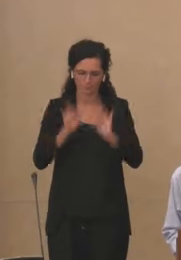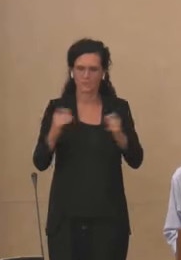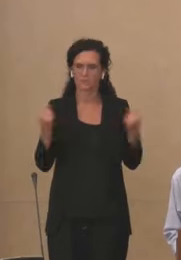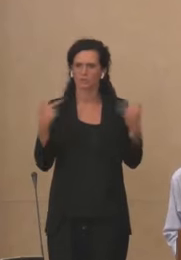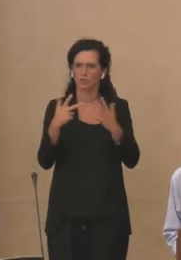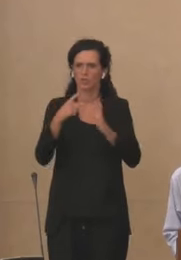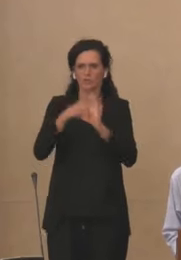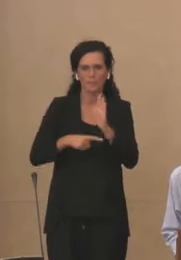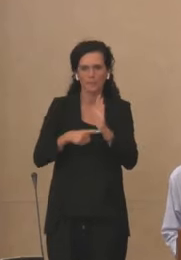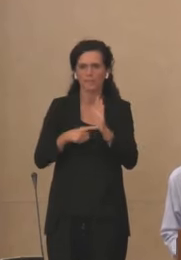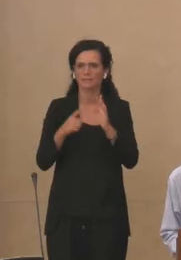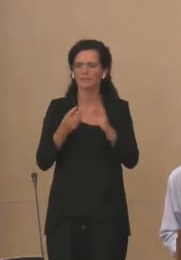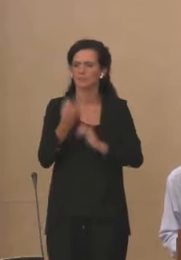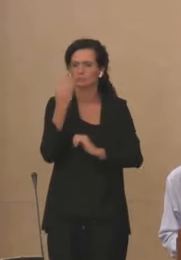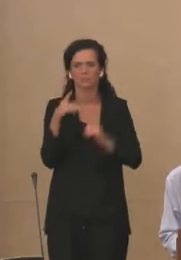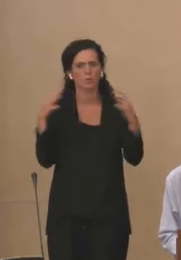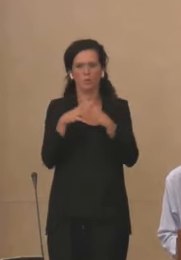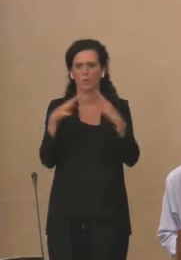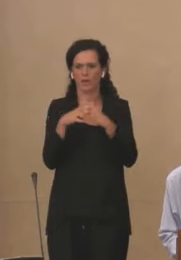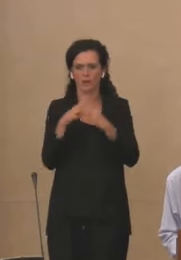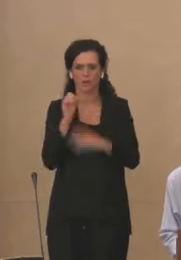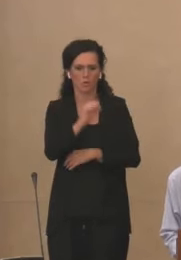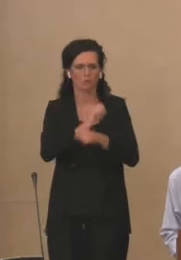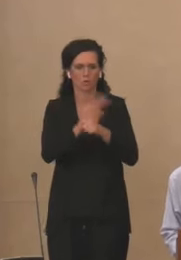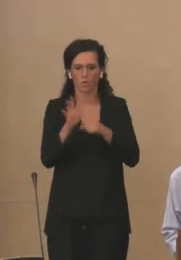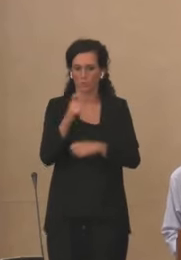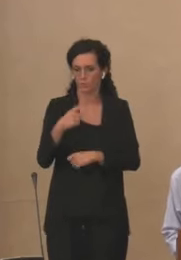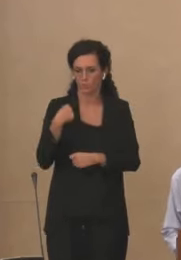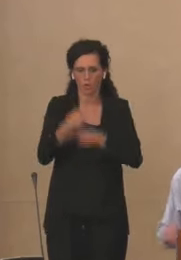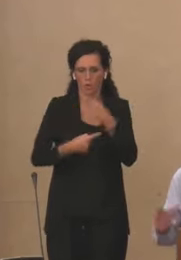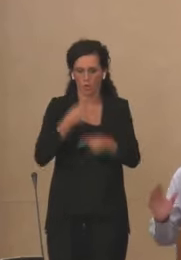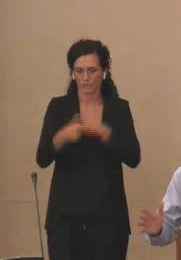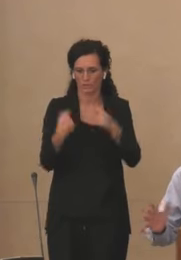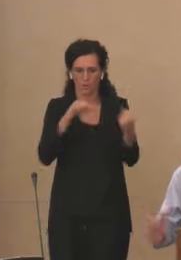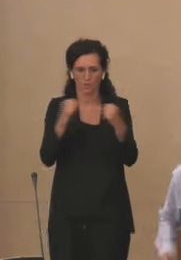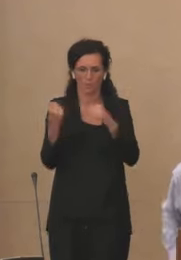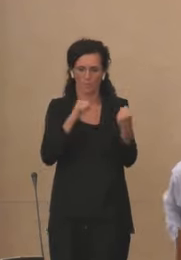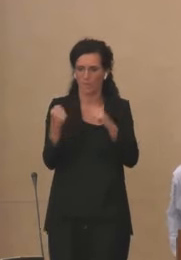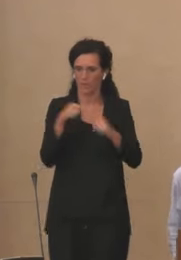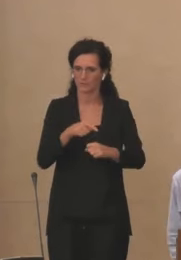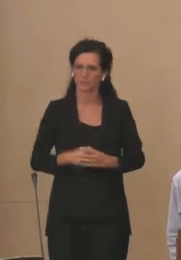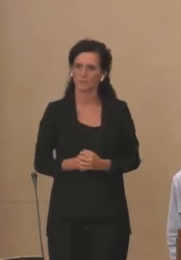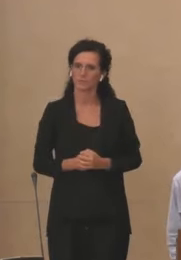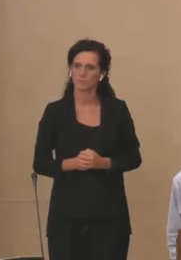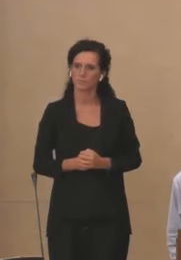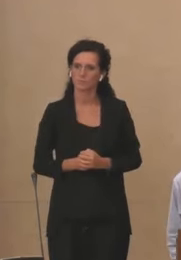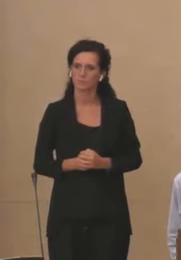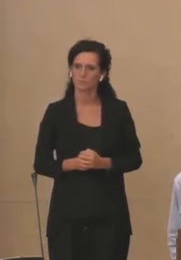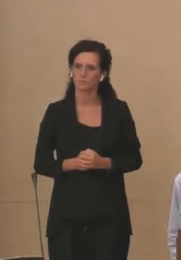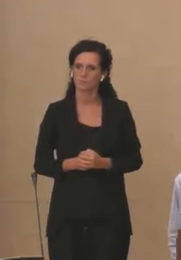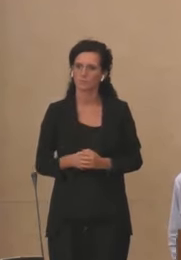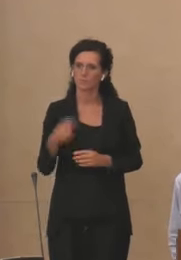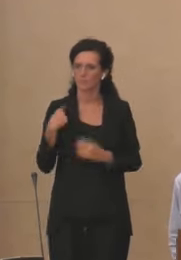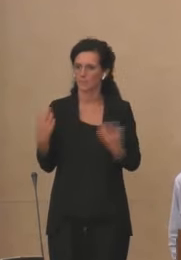care clinic that I worked in addition to my hospital clinics. And it was the urgent care that should have been the